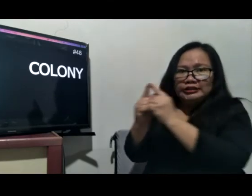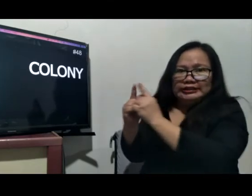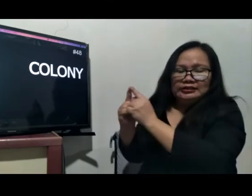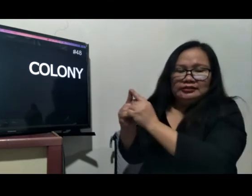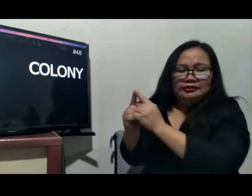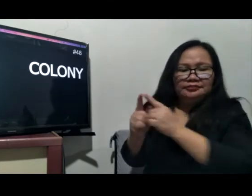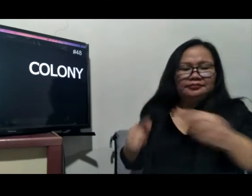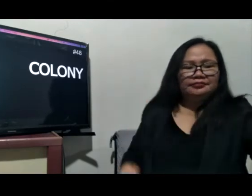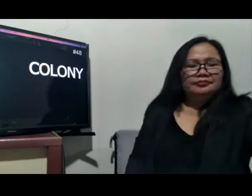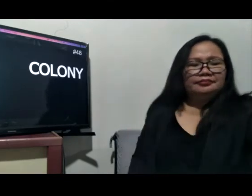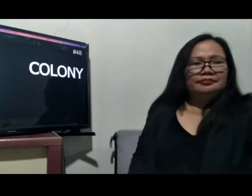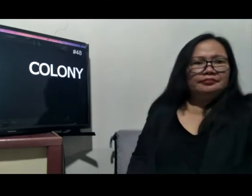colony.